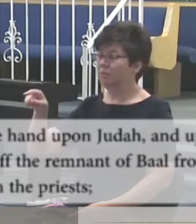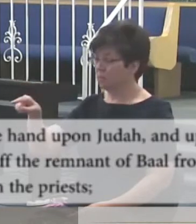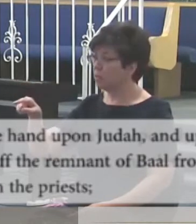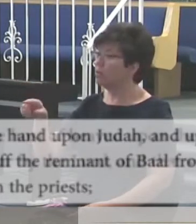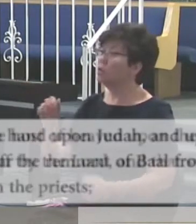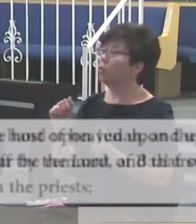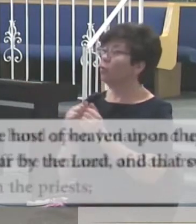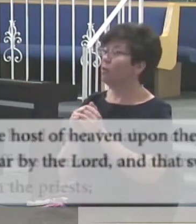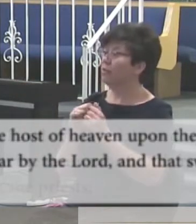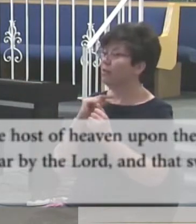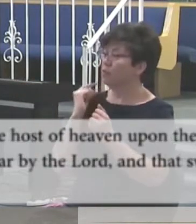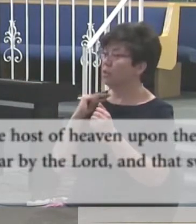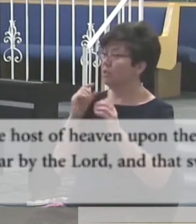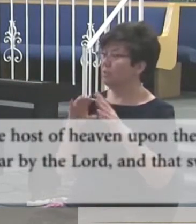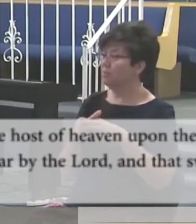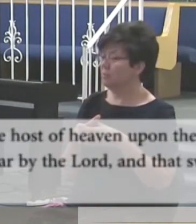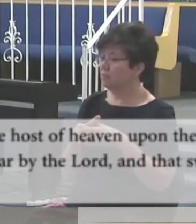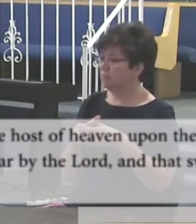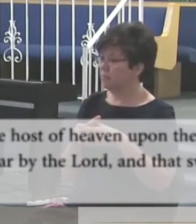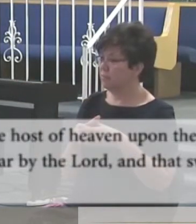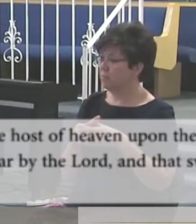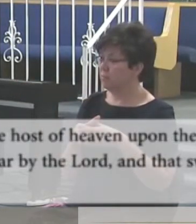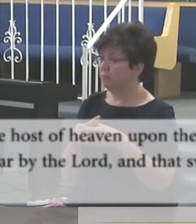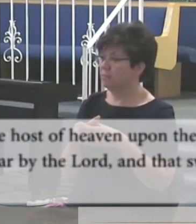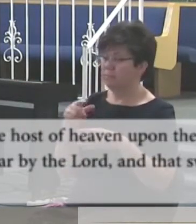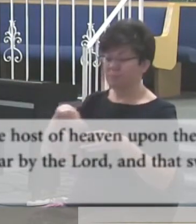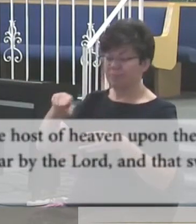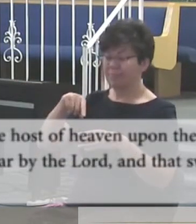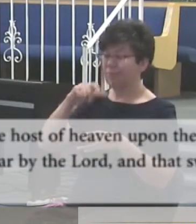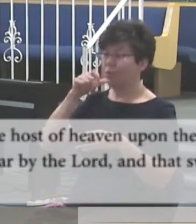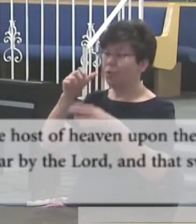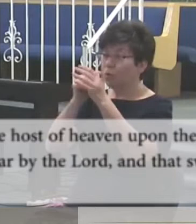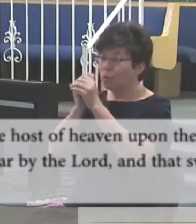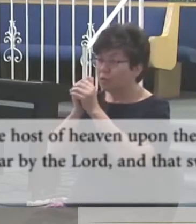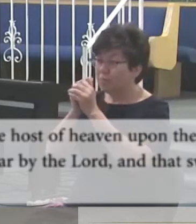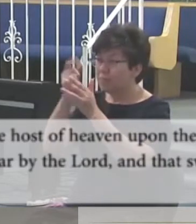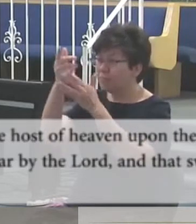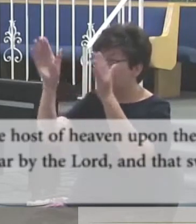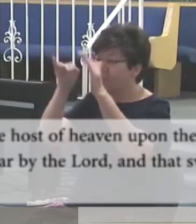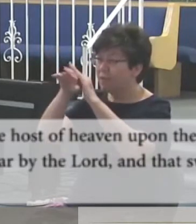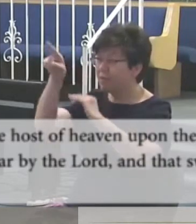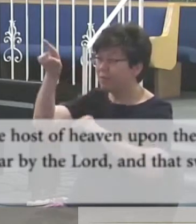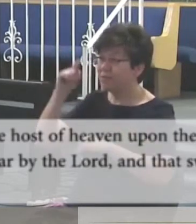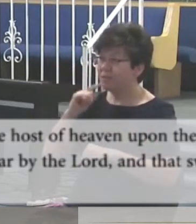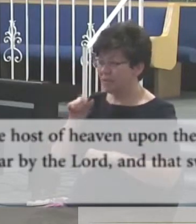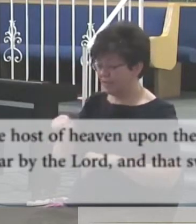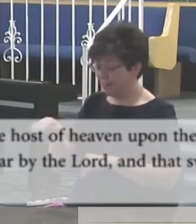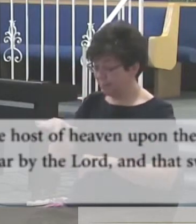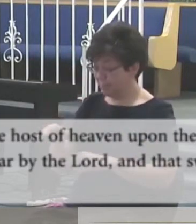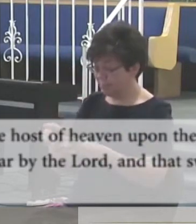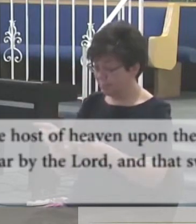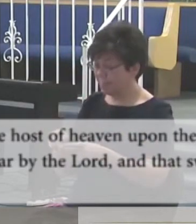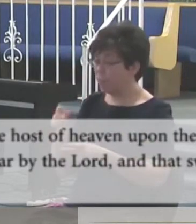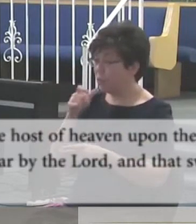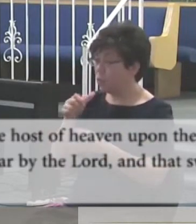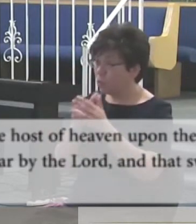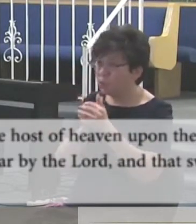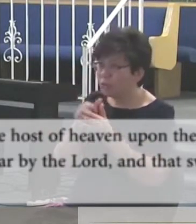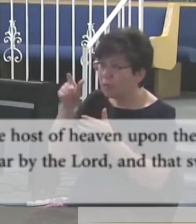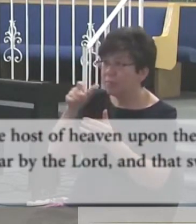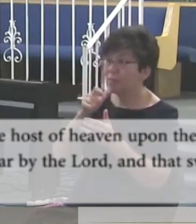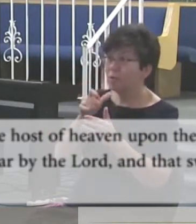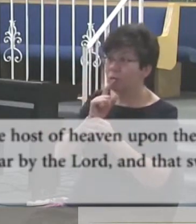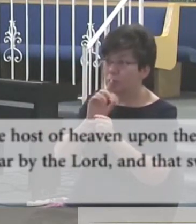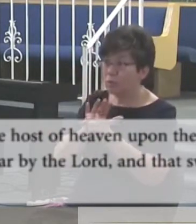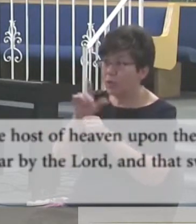with the priest, and them that worship the host of heaven upon the housetop, and them that worship and that